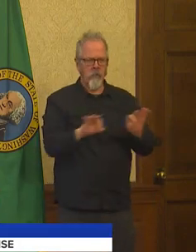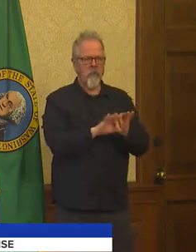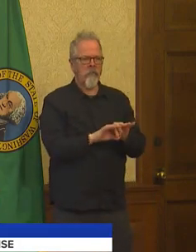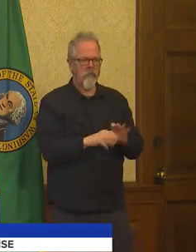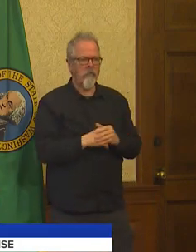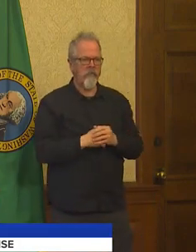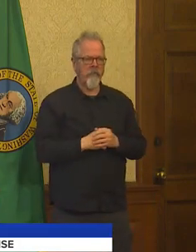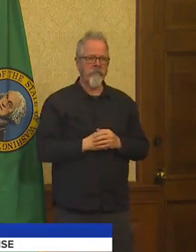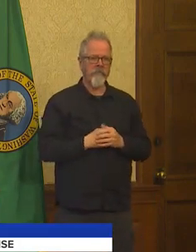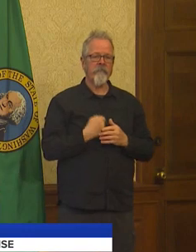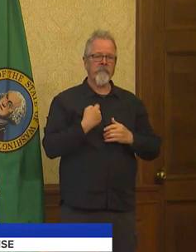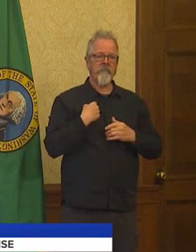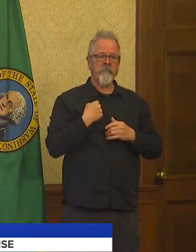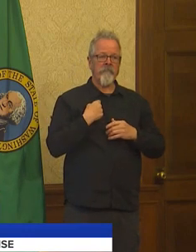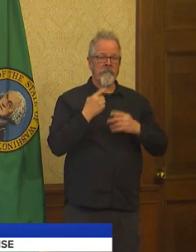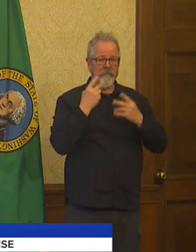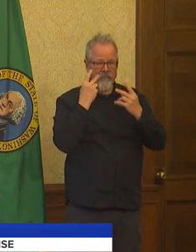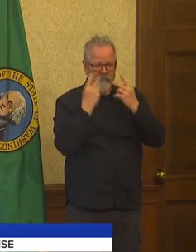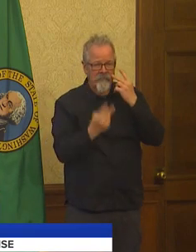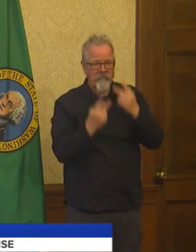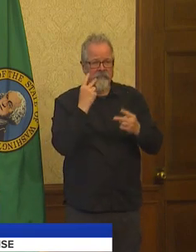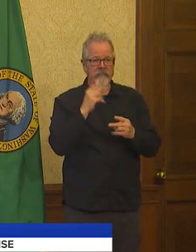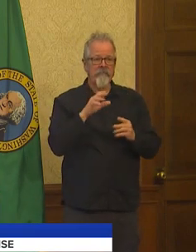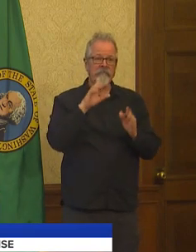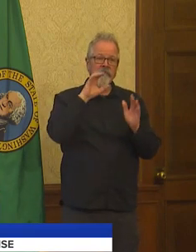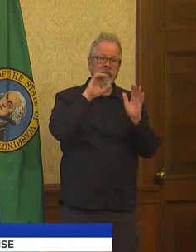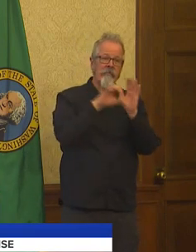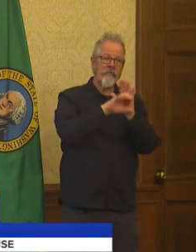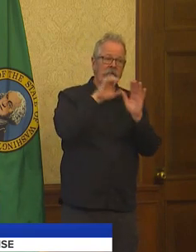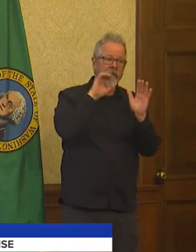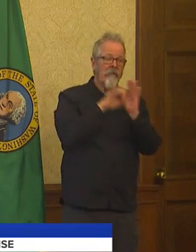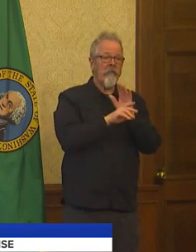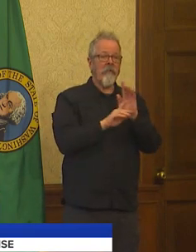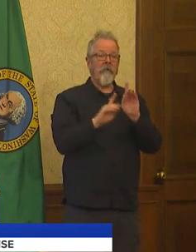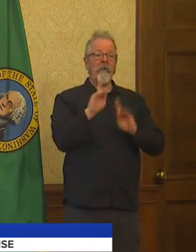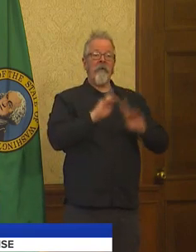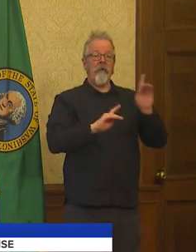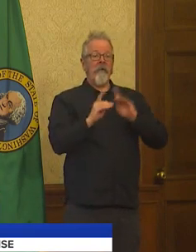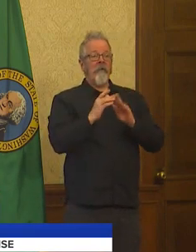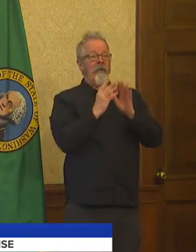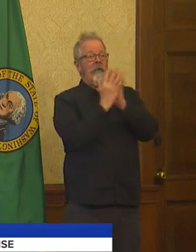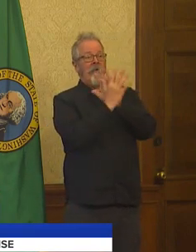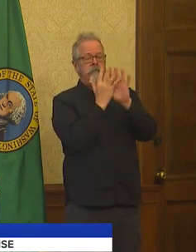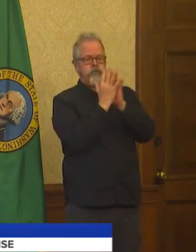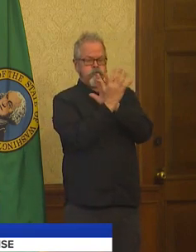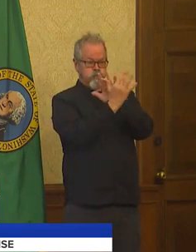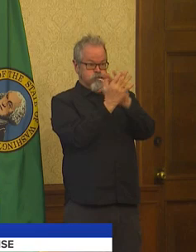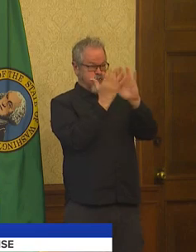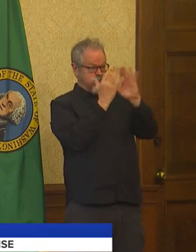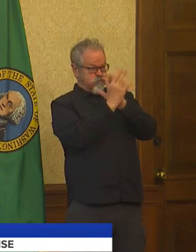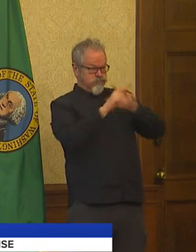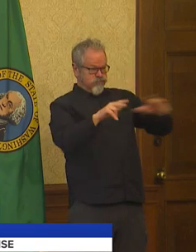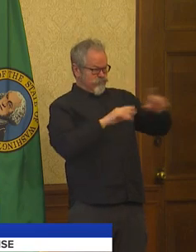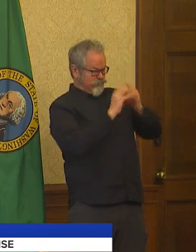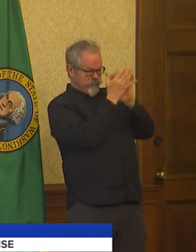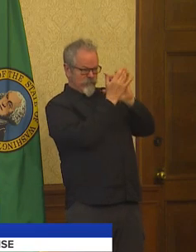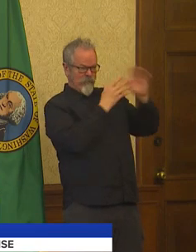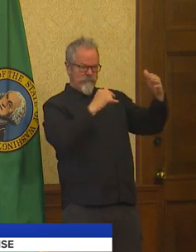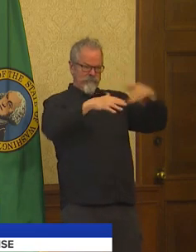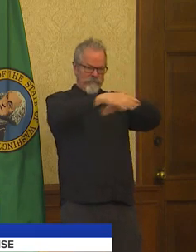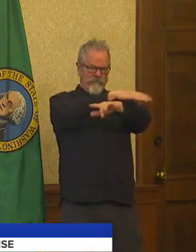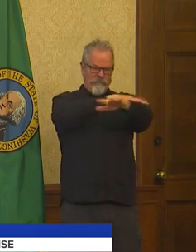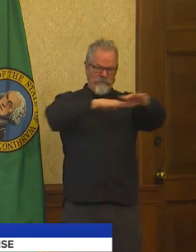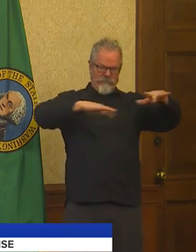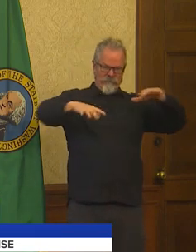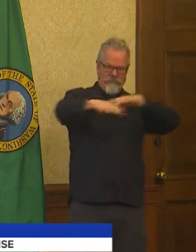That's just too dangerous. We can use face coverings when social distancing is not possible. We've got to wash our hands outside as well as